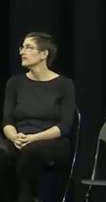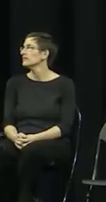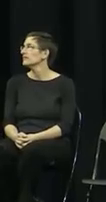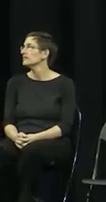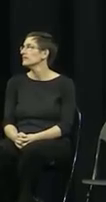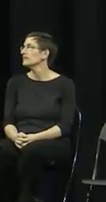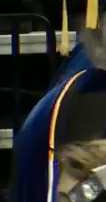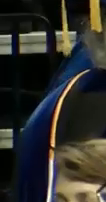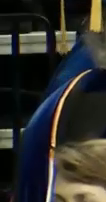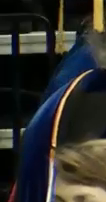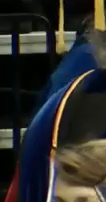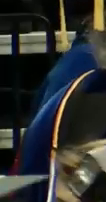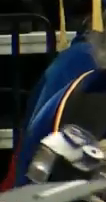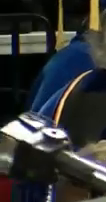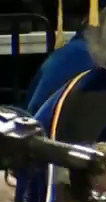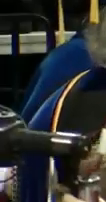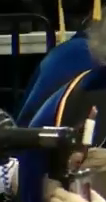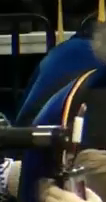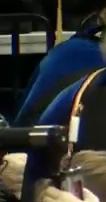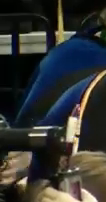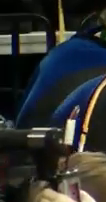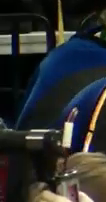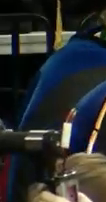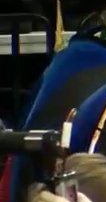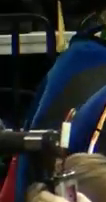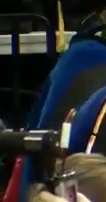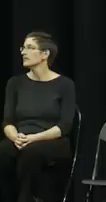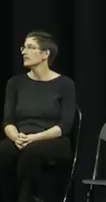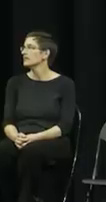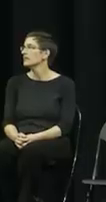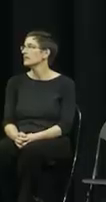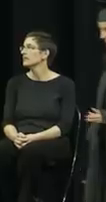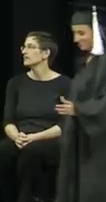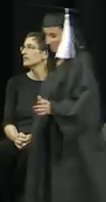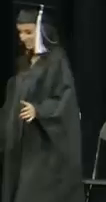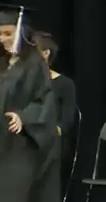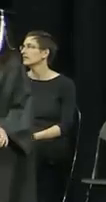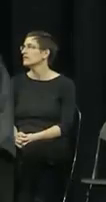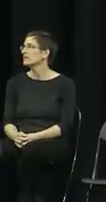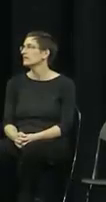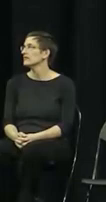Alicia Varner. Alex Ermanda.